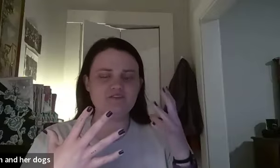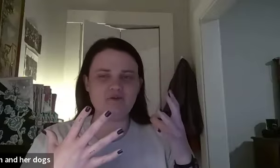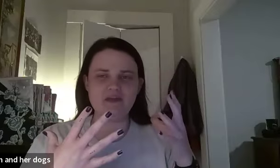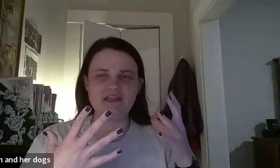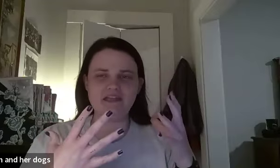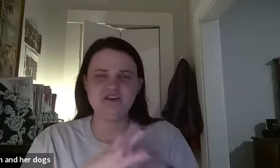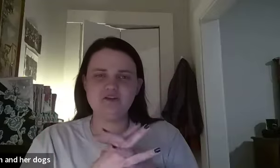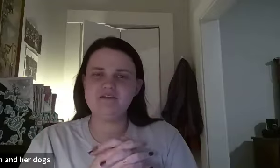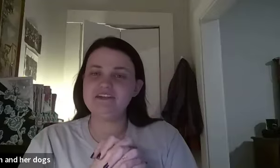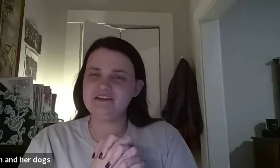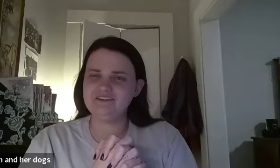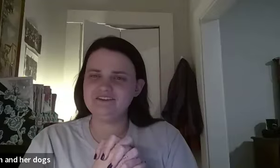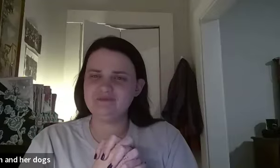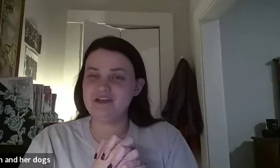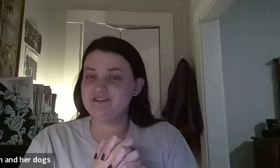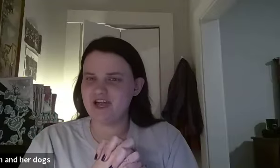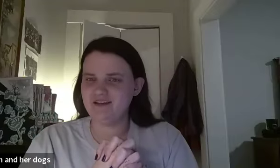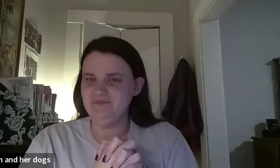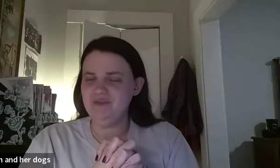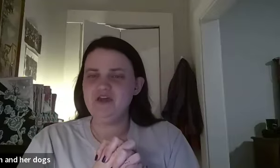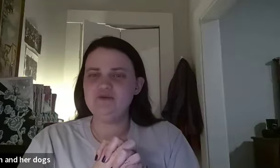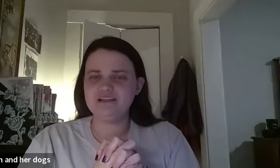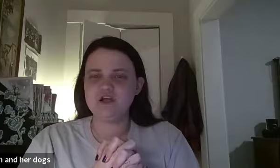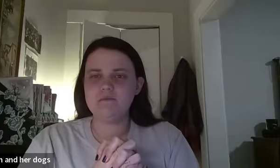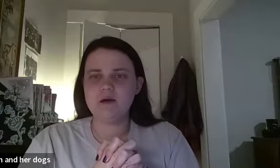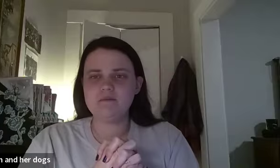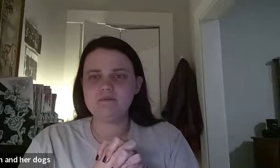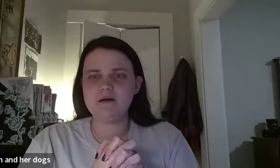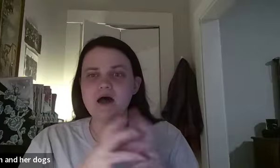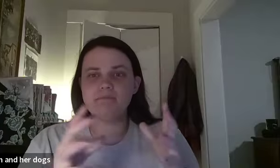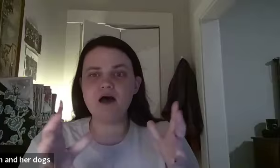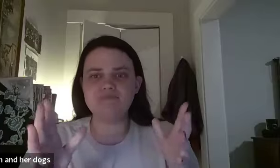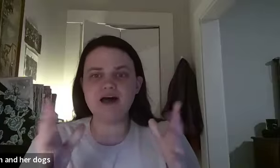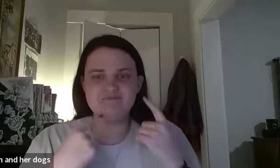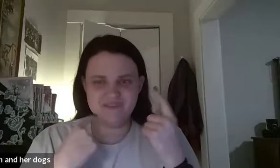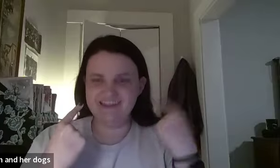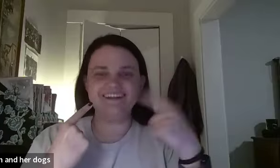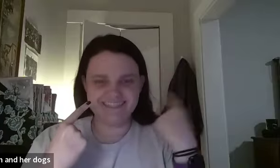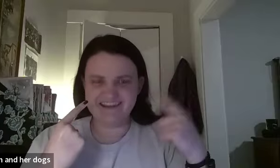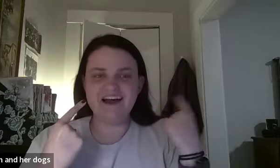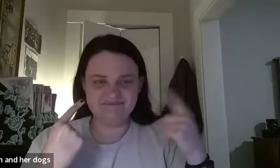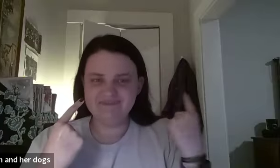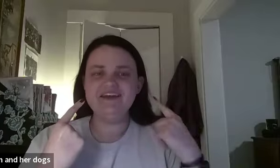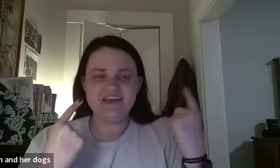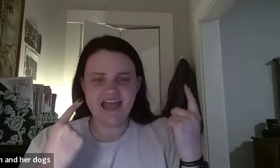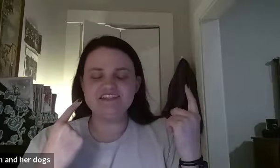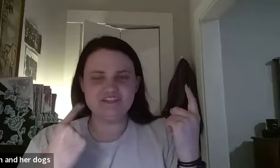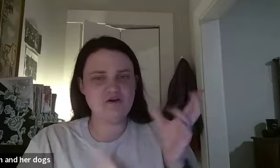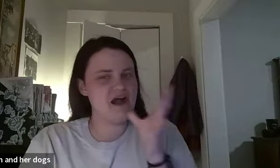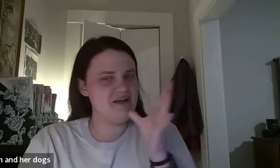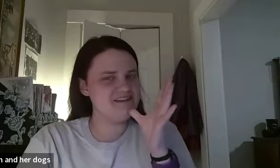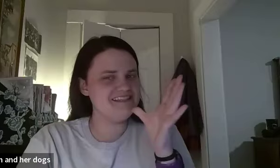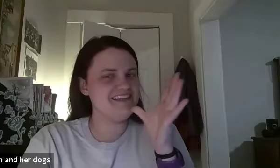like when you have a younger when you have a child who likes to go mom, mom, mom, mom, mom, mom nonstop. And so I always think